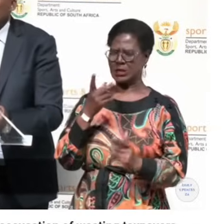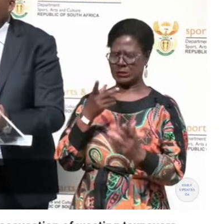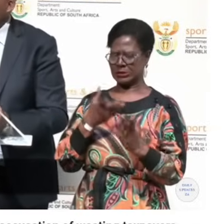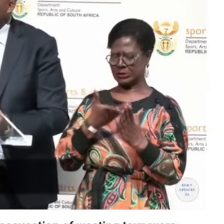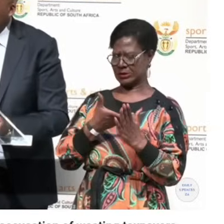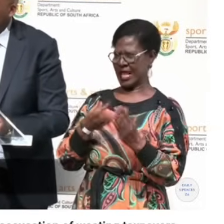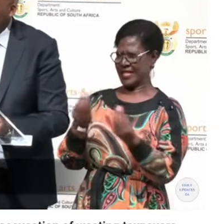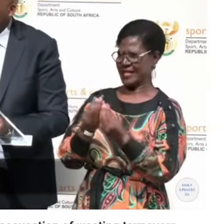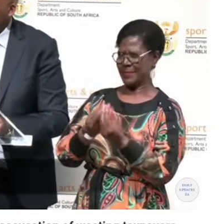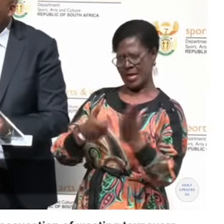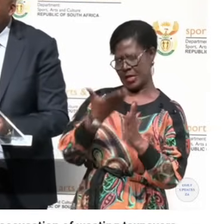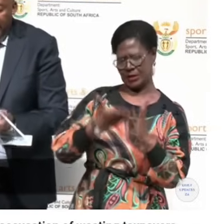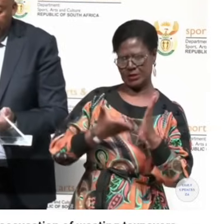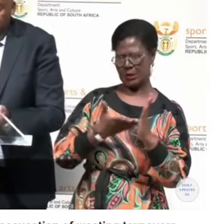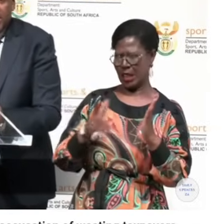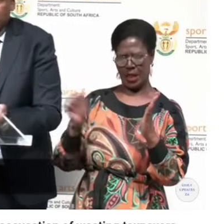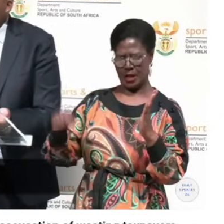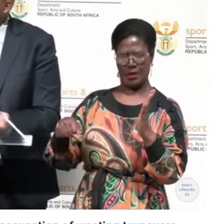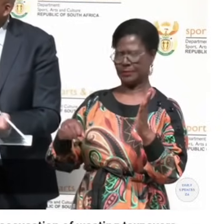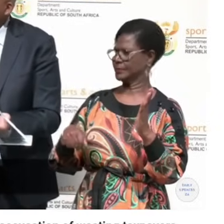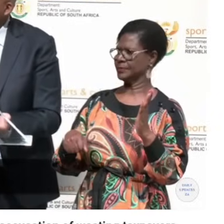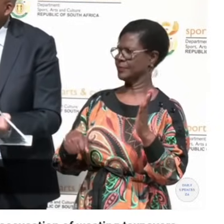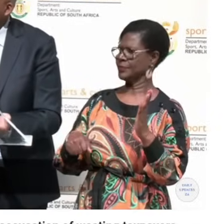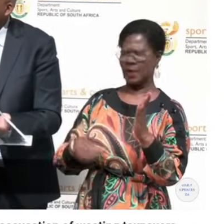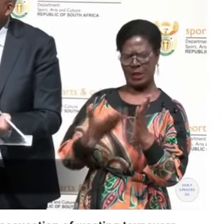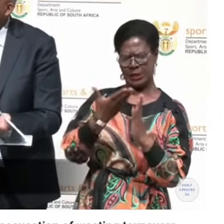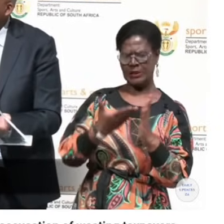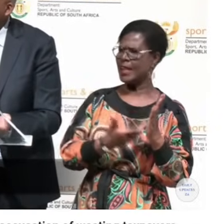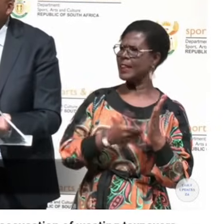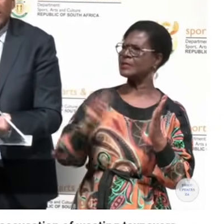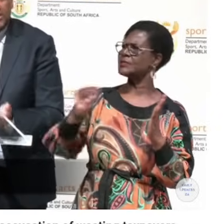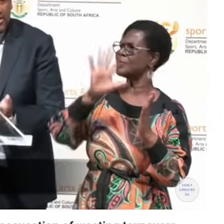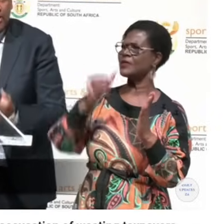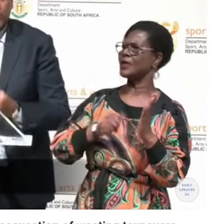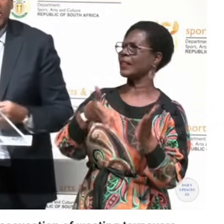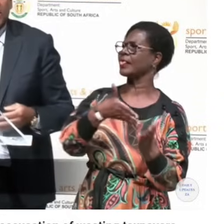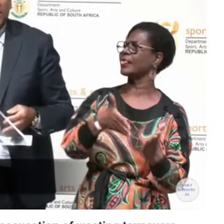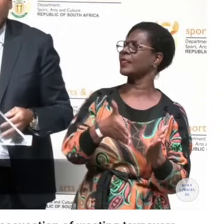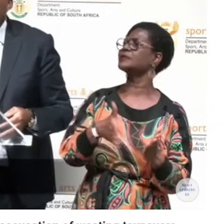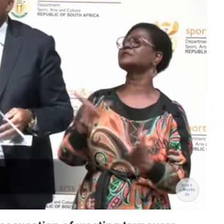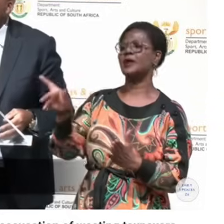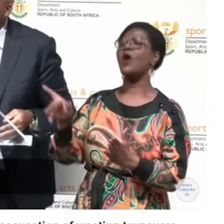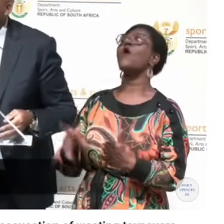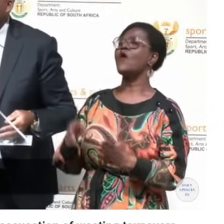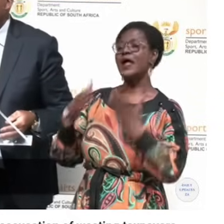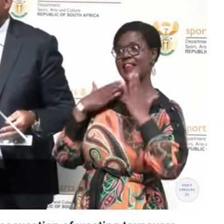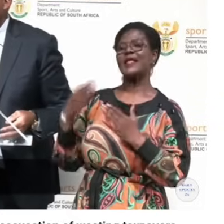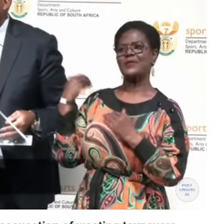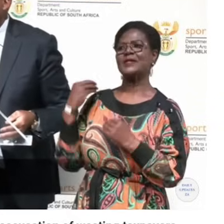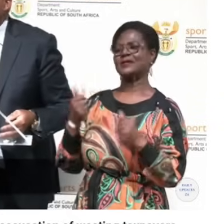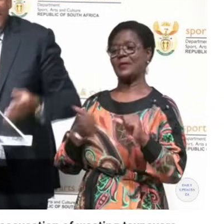don't agree with on the deal. There's no South Africans in this deal. They said, thank you, Minister. We will come back